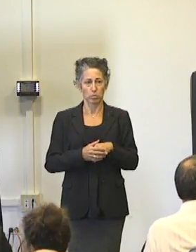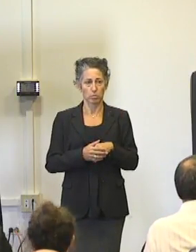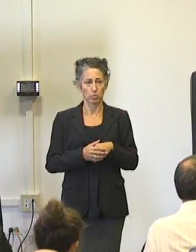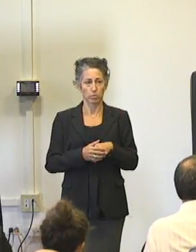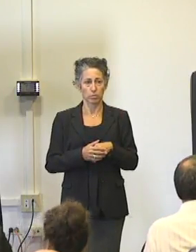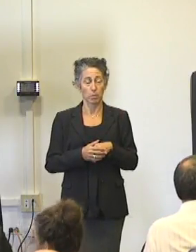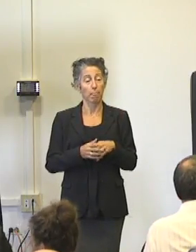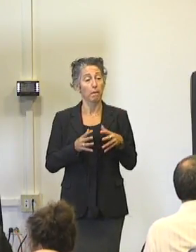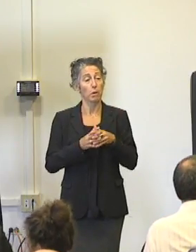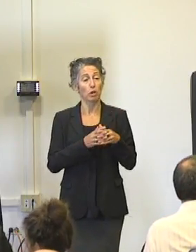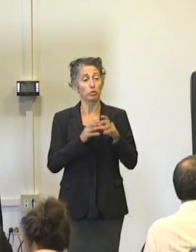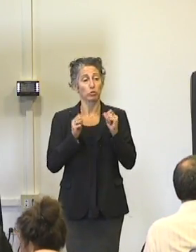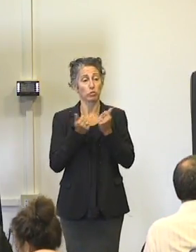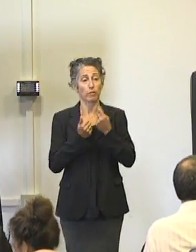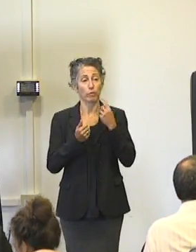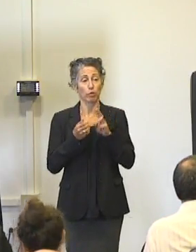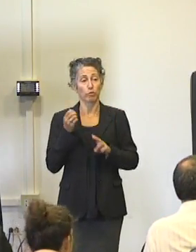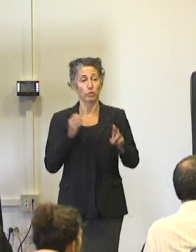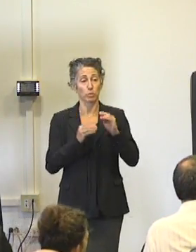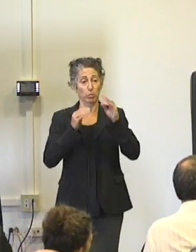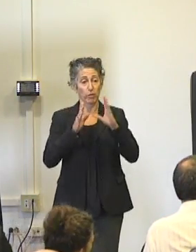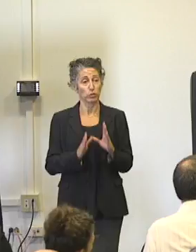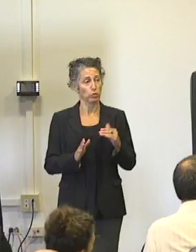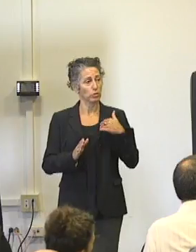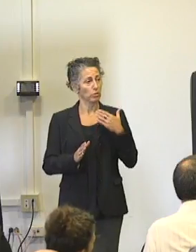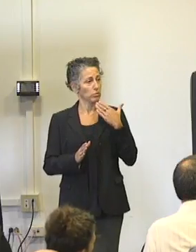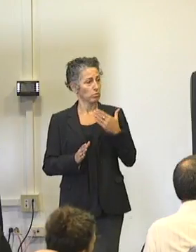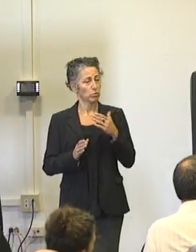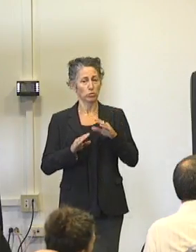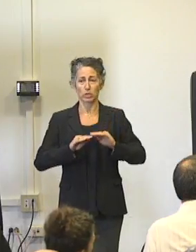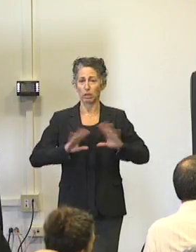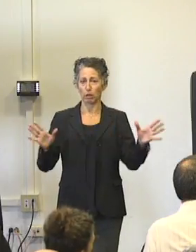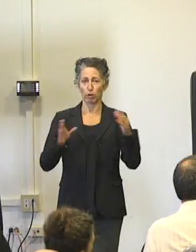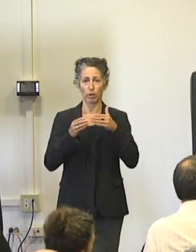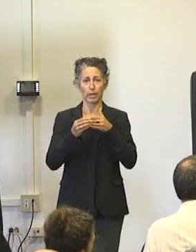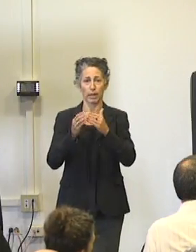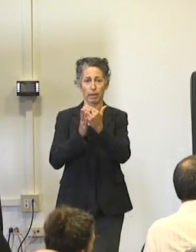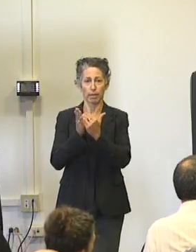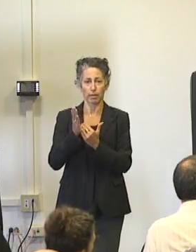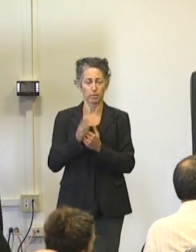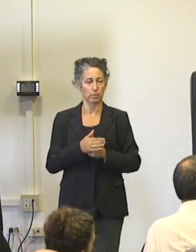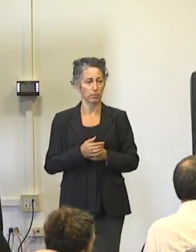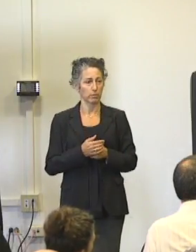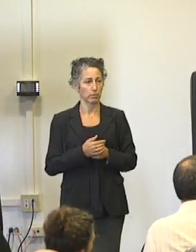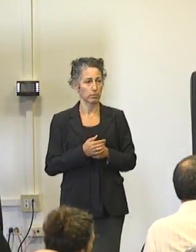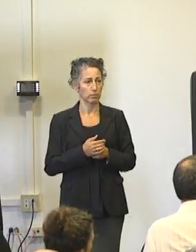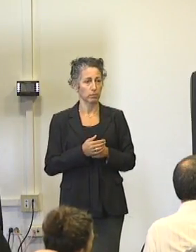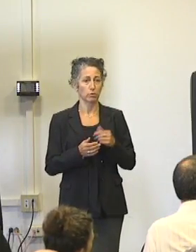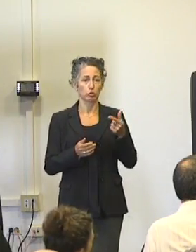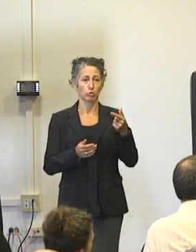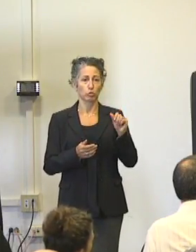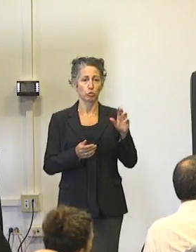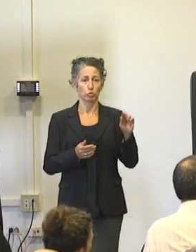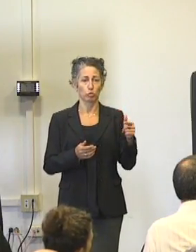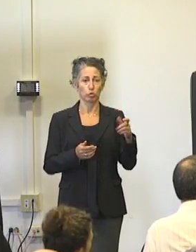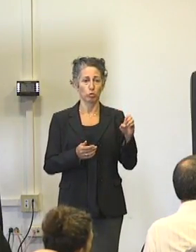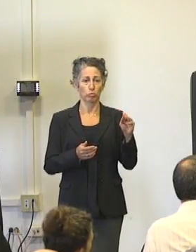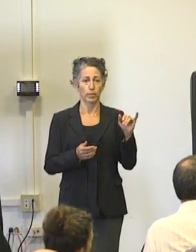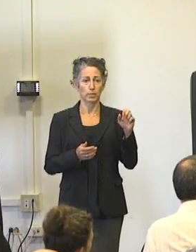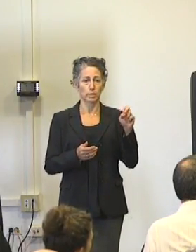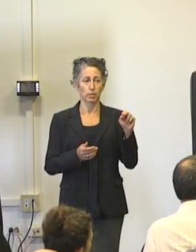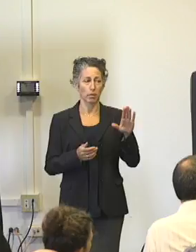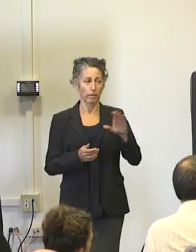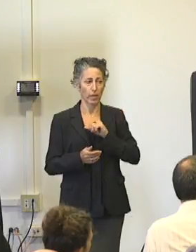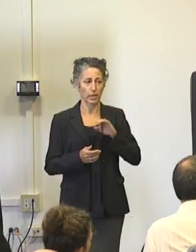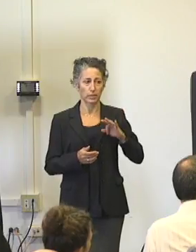University Professors has guidelines on how these contributions should be made. George Mason faculty are working on those guidelines. I think some of the